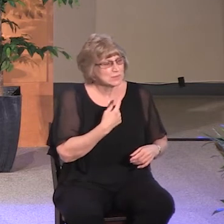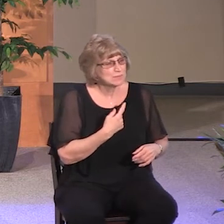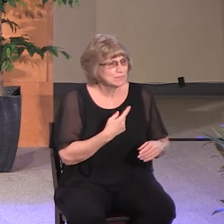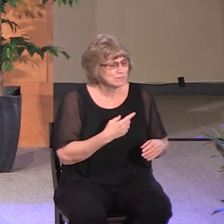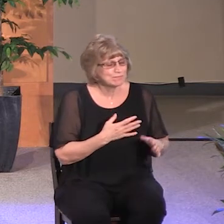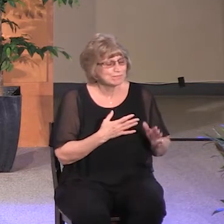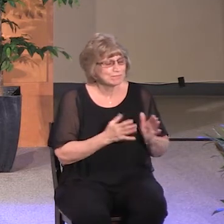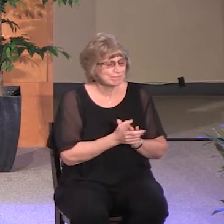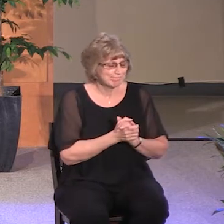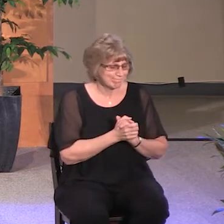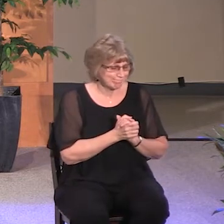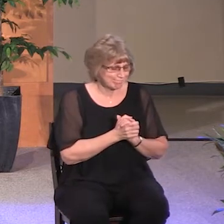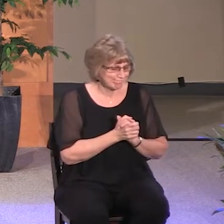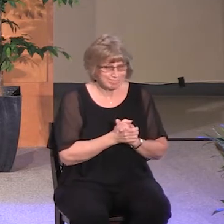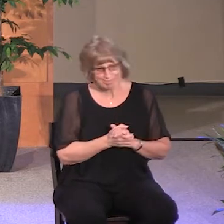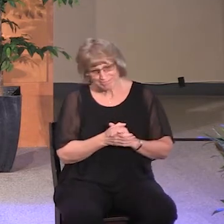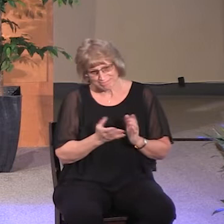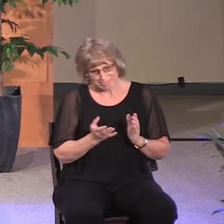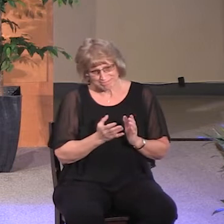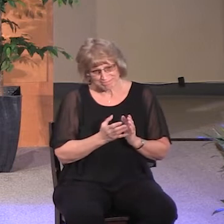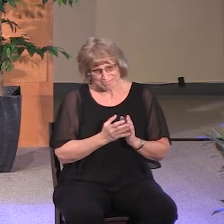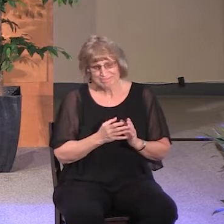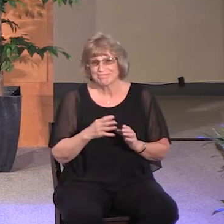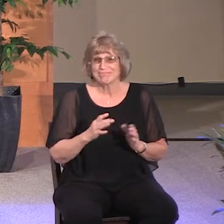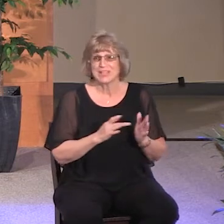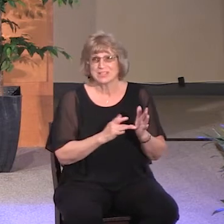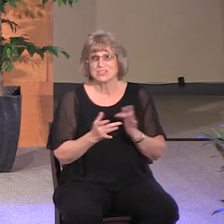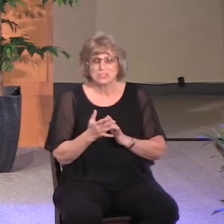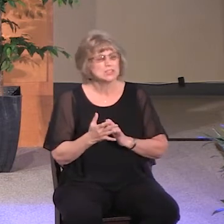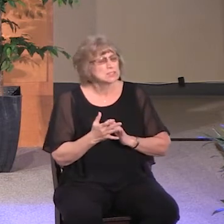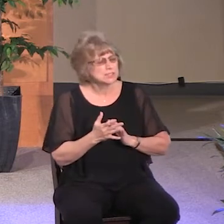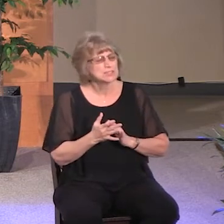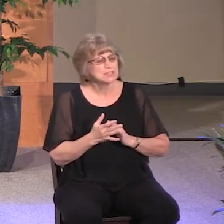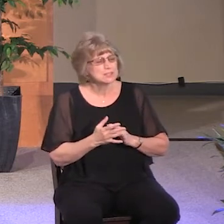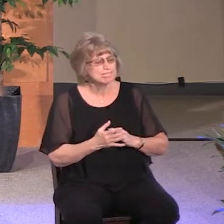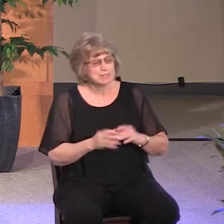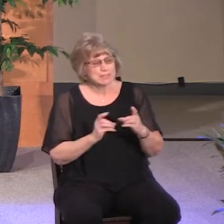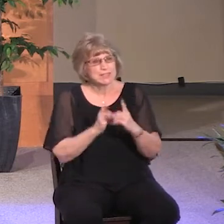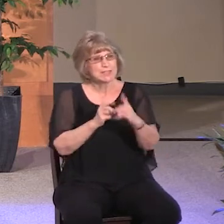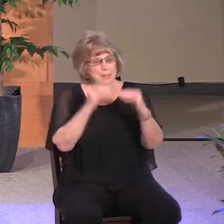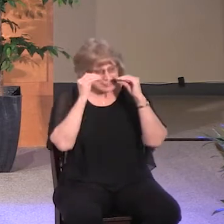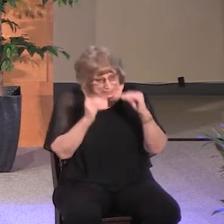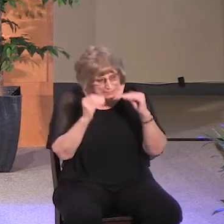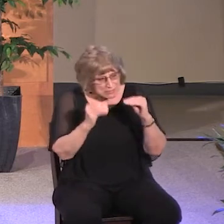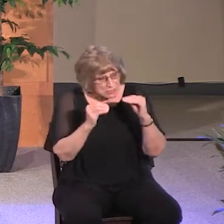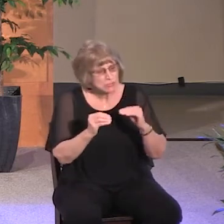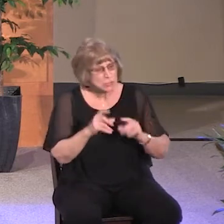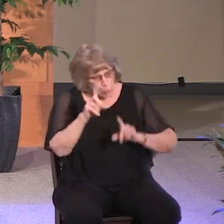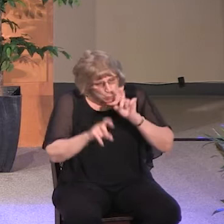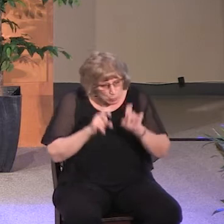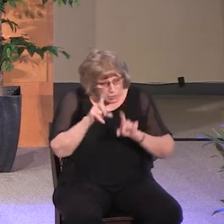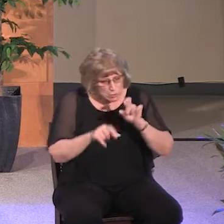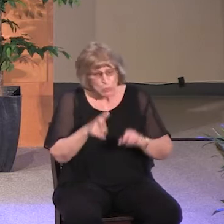So this verse comes at a time when Jesus is kind of schooling his disciples. He's doing that Socratic method where he's doing the questioning.